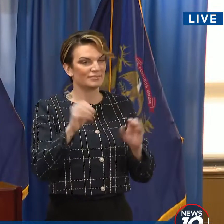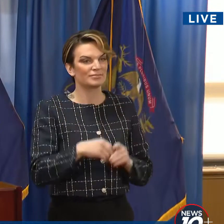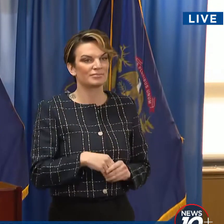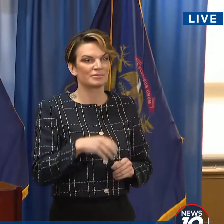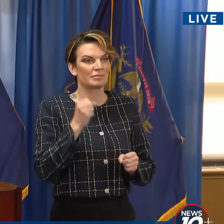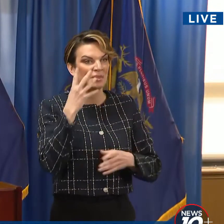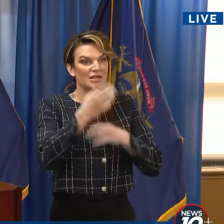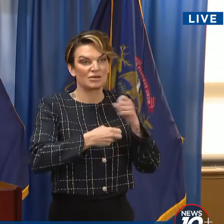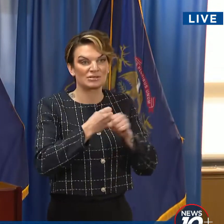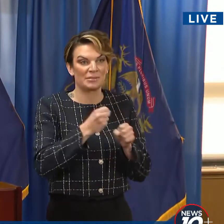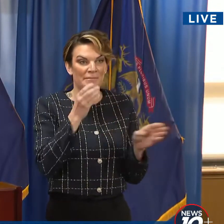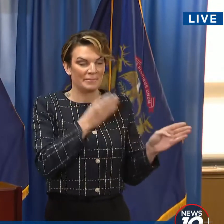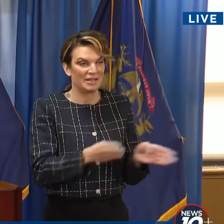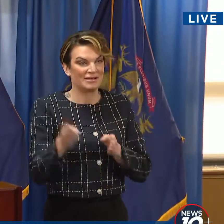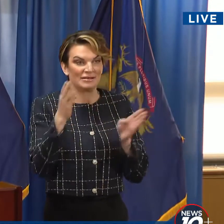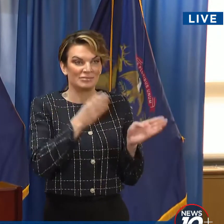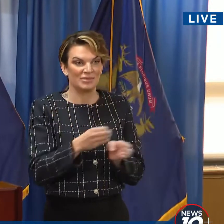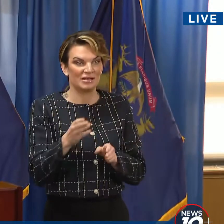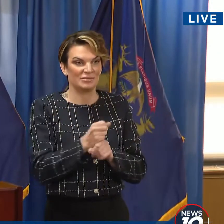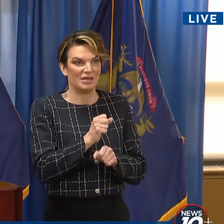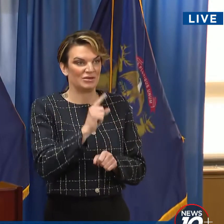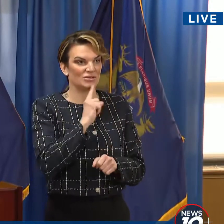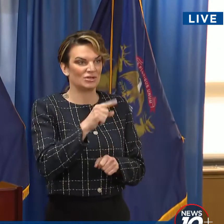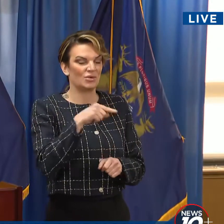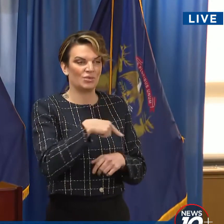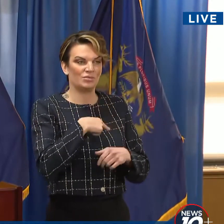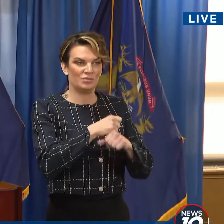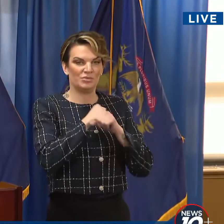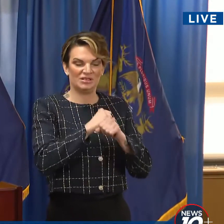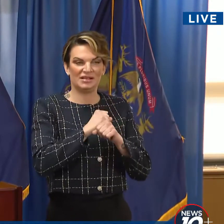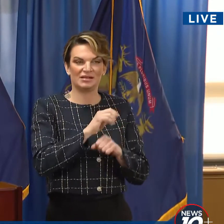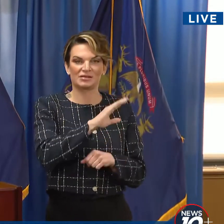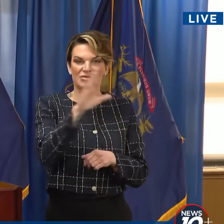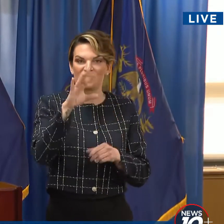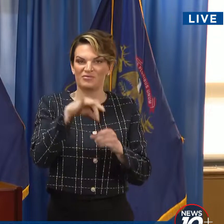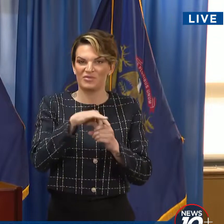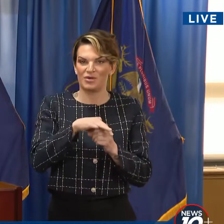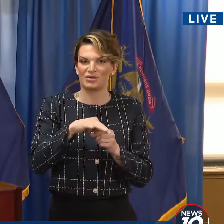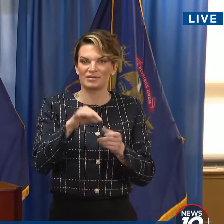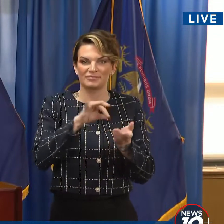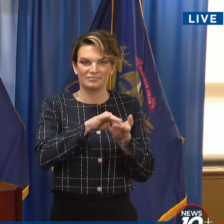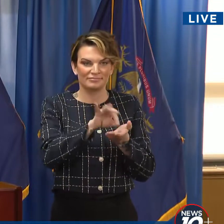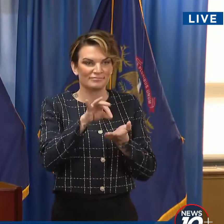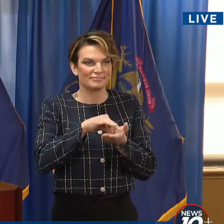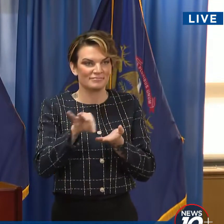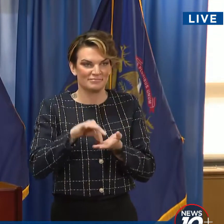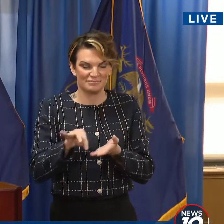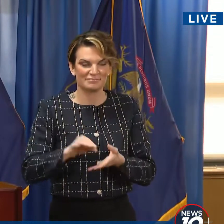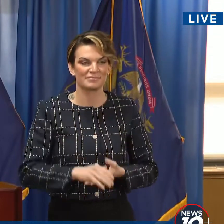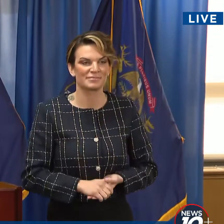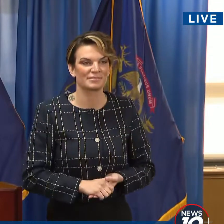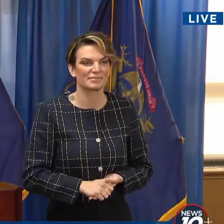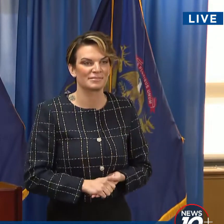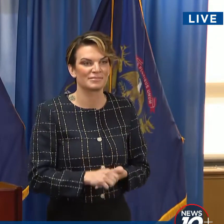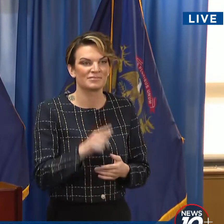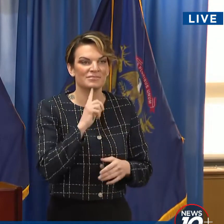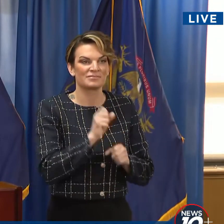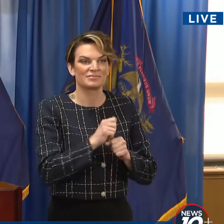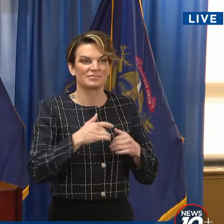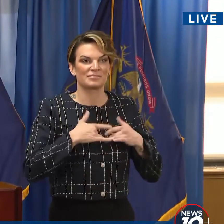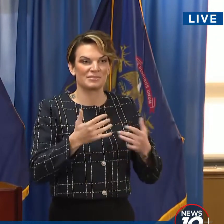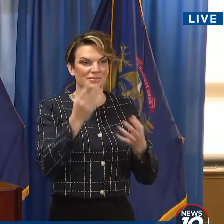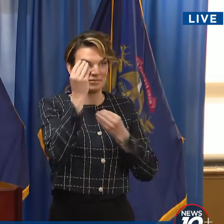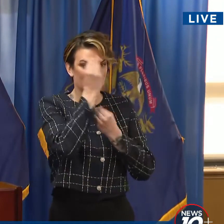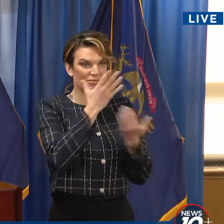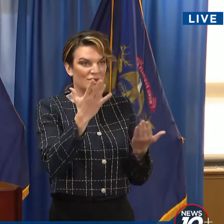Years of planning went into ensuring we could protect every voter and every election official in this election, and I'm pleased to